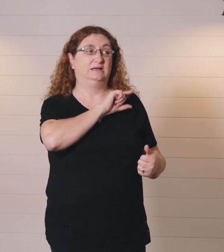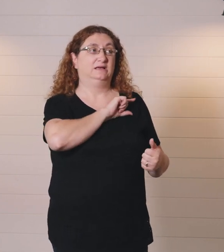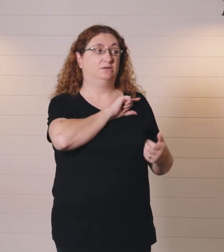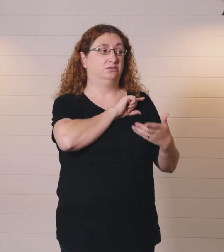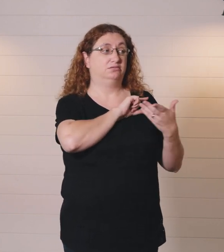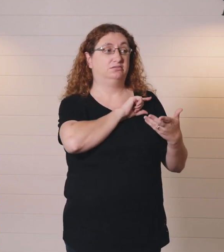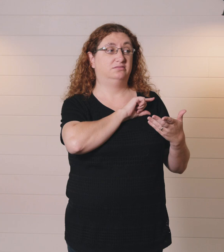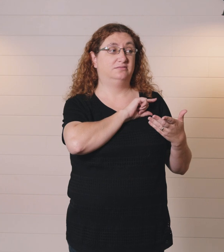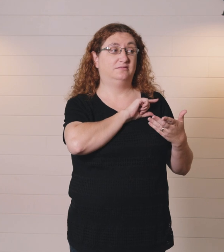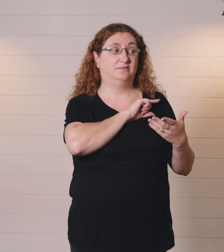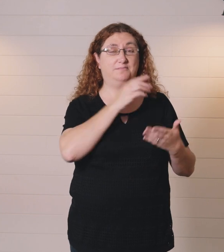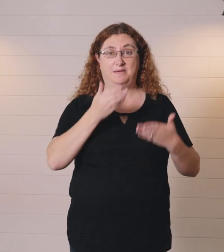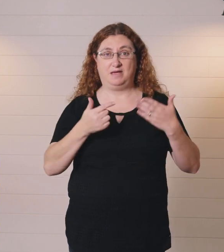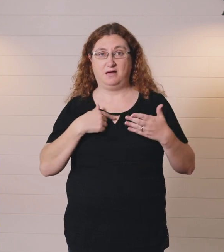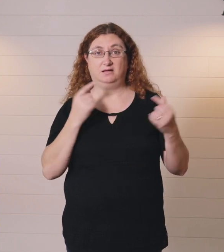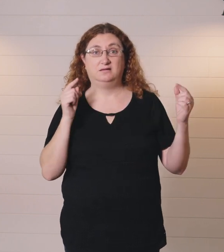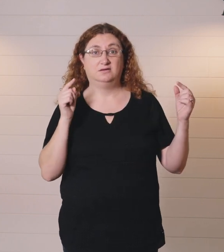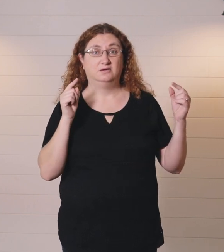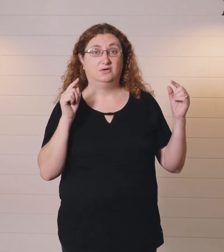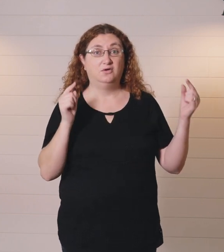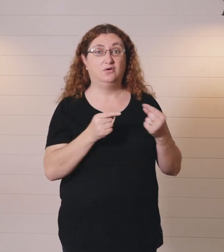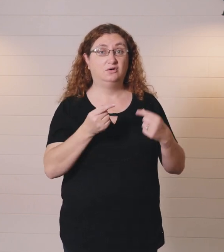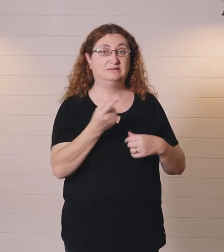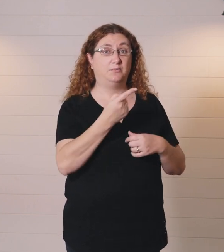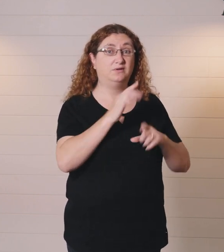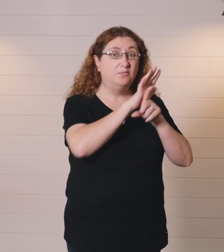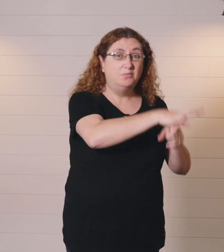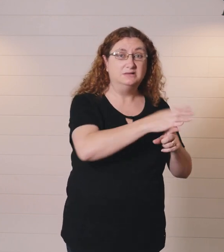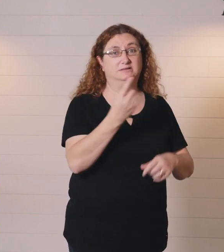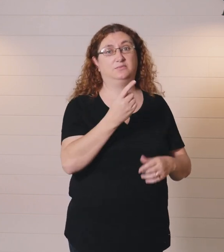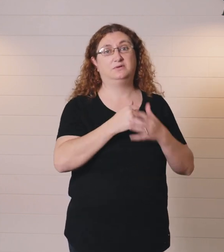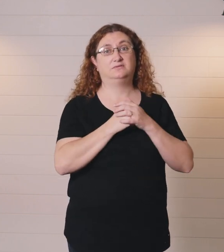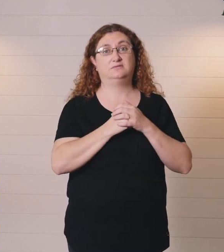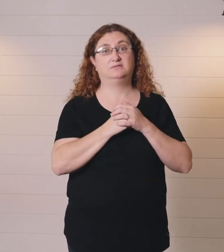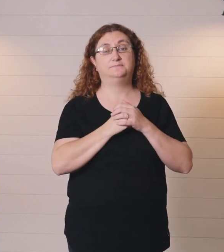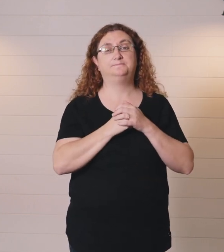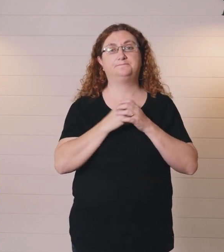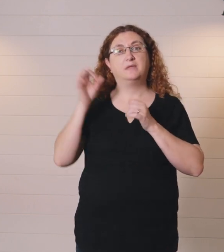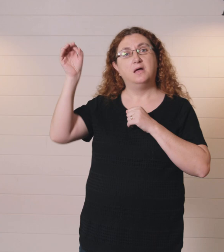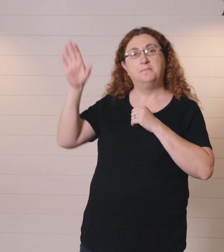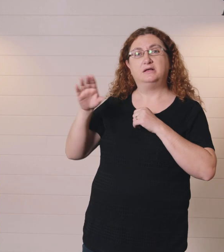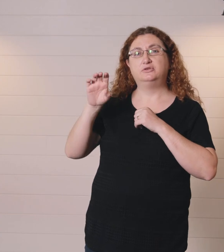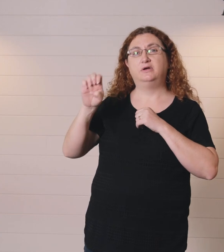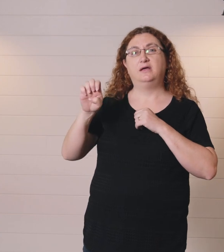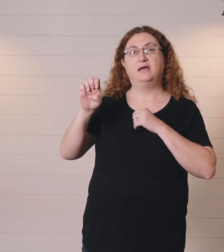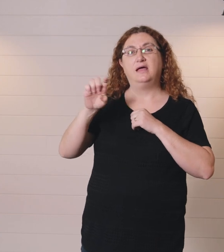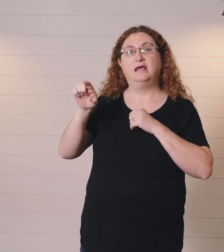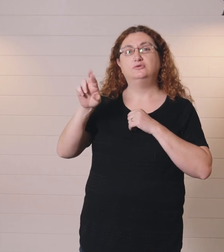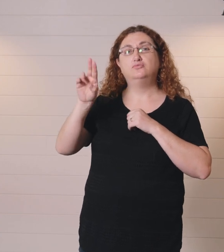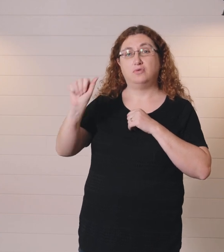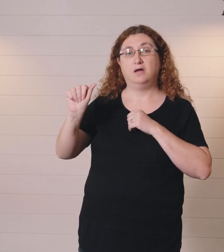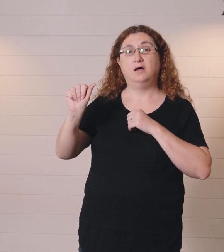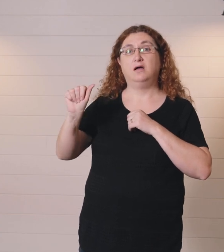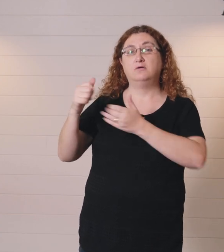where I have intentionally or unintentionally been the oppressor? Pastor Ezra did such a great